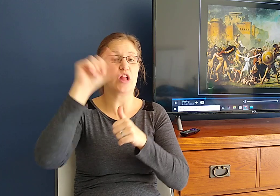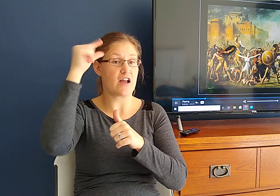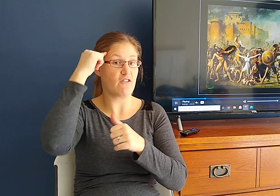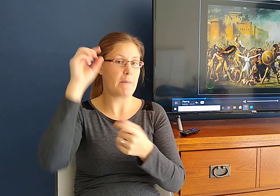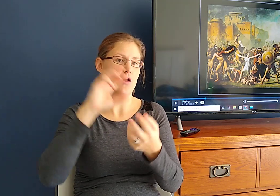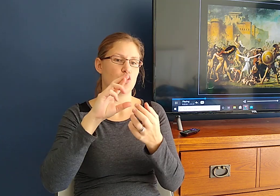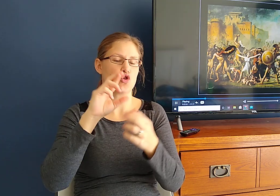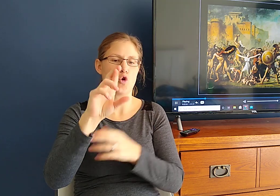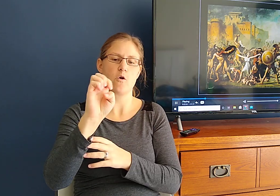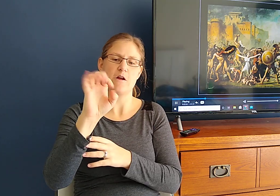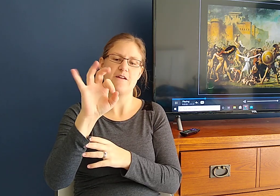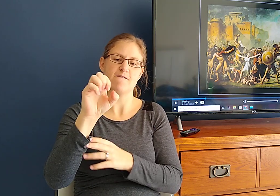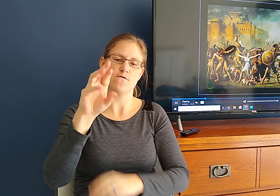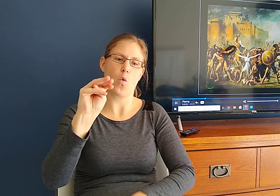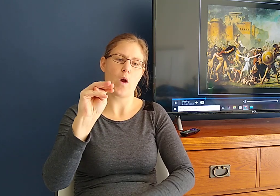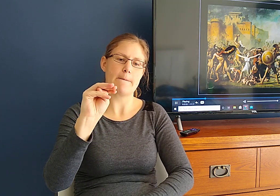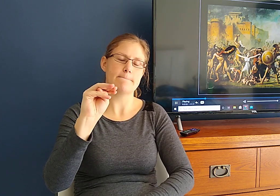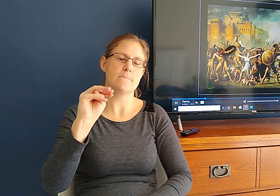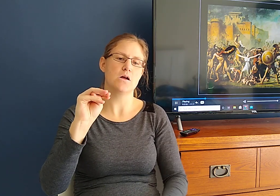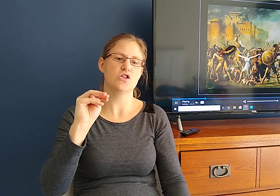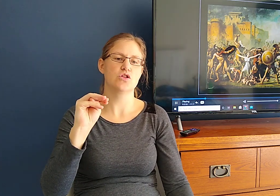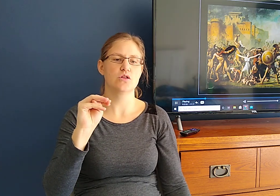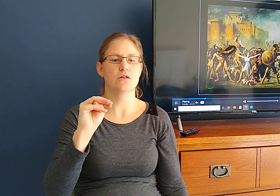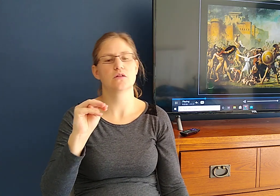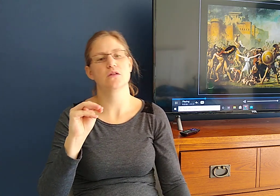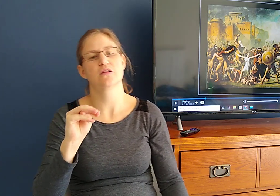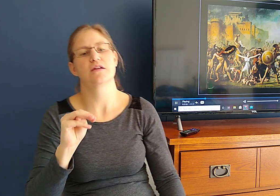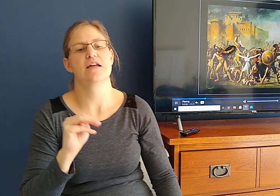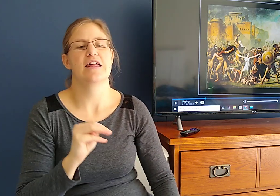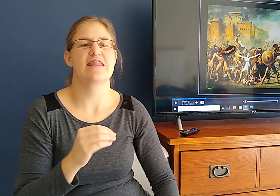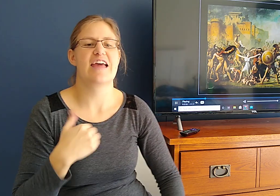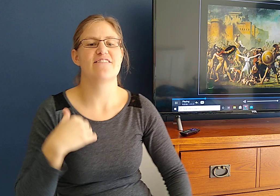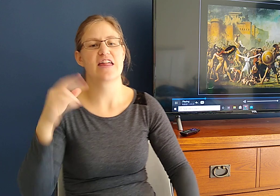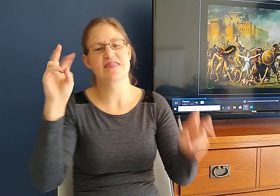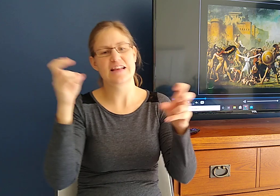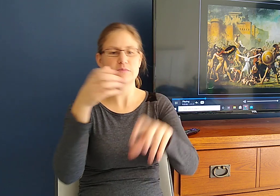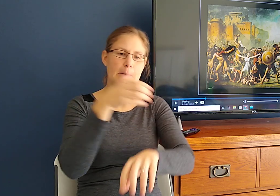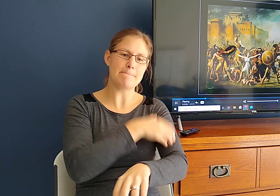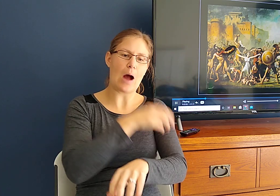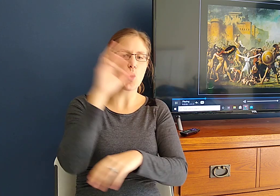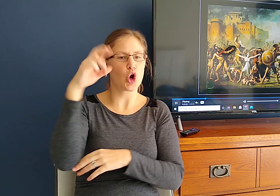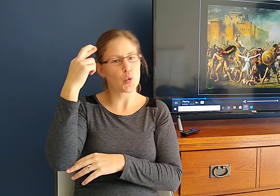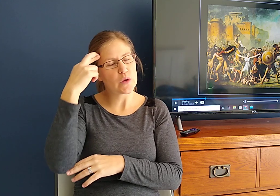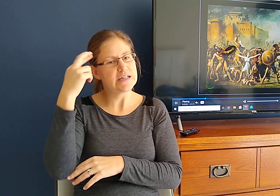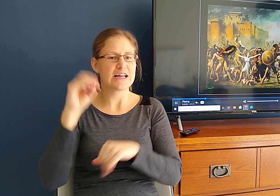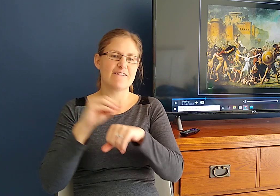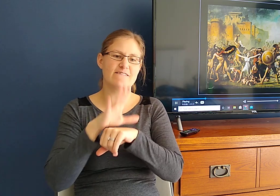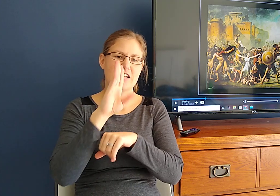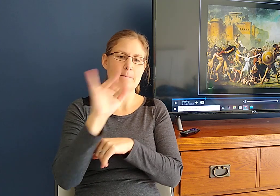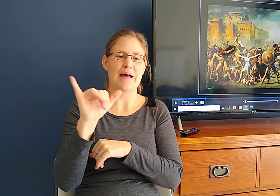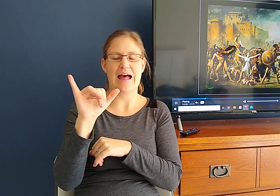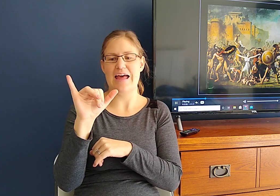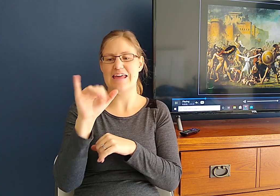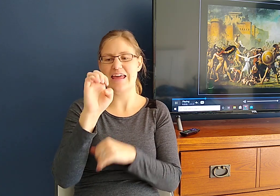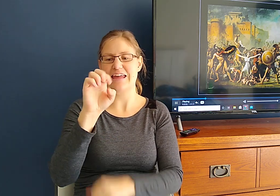There are consistent themes of power and reason affected by the Age of Enlightenment, and we